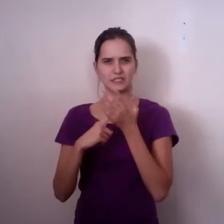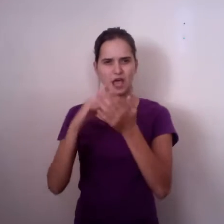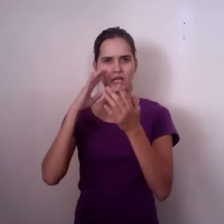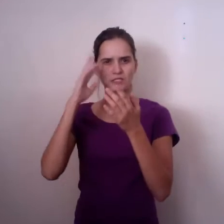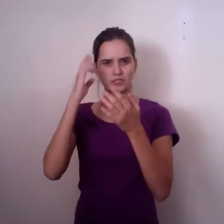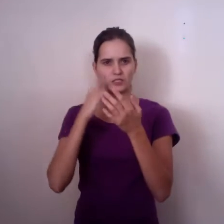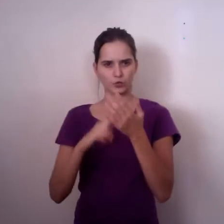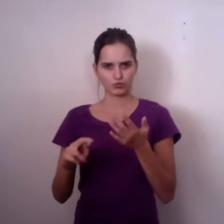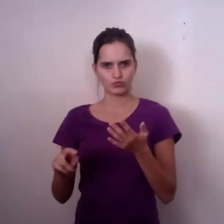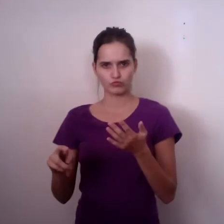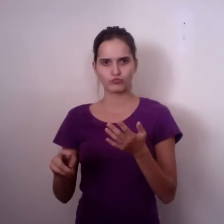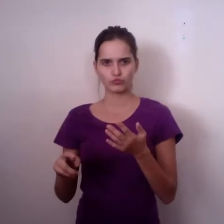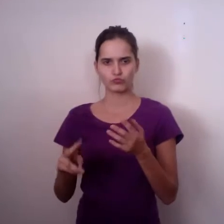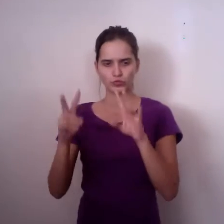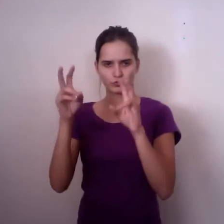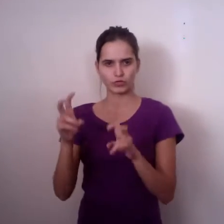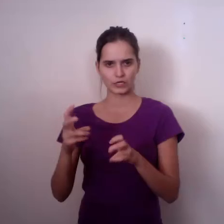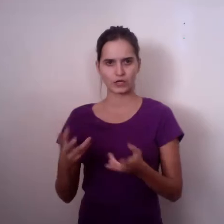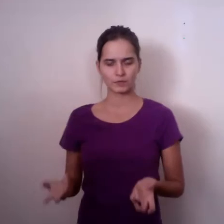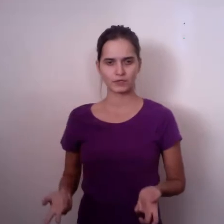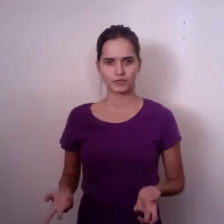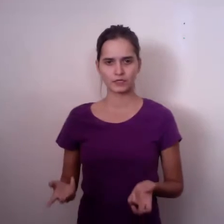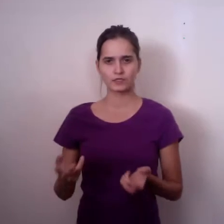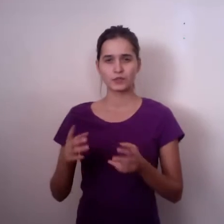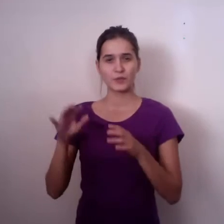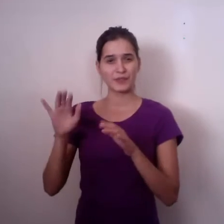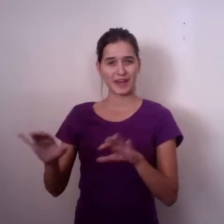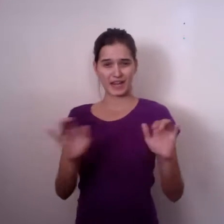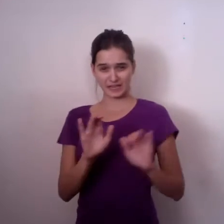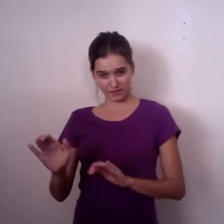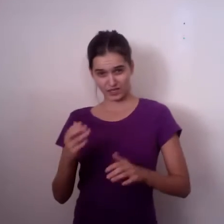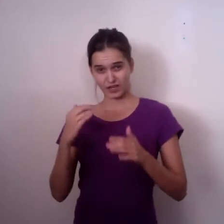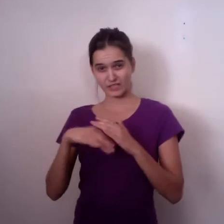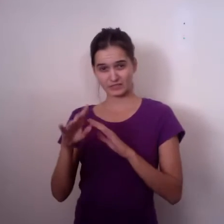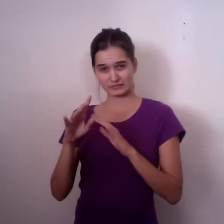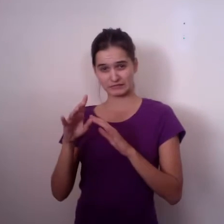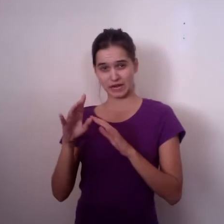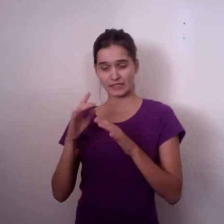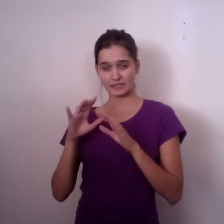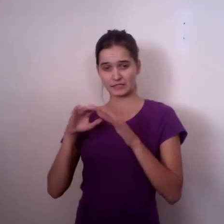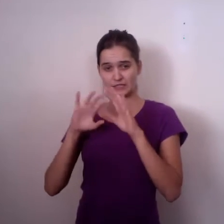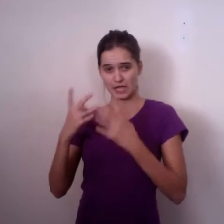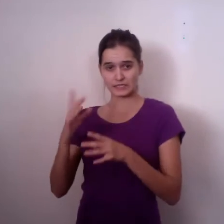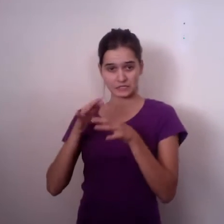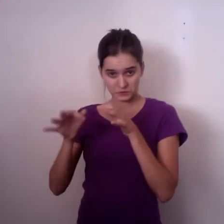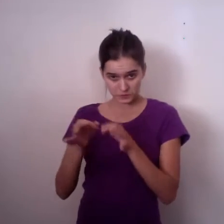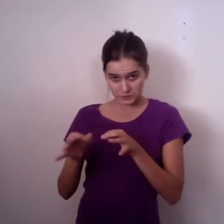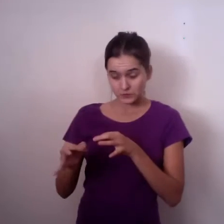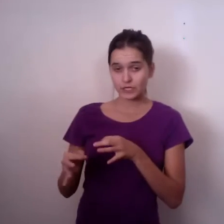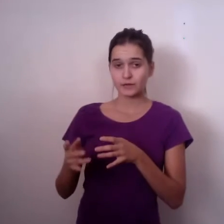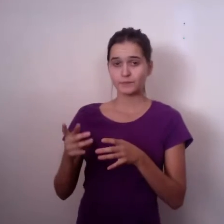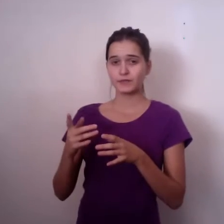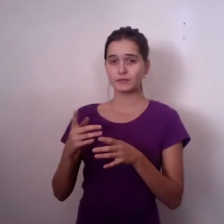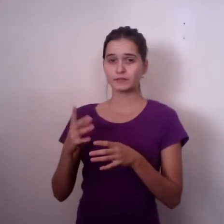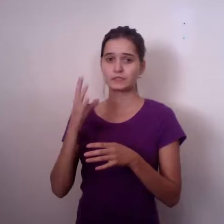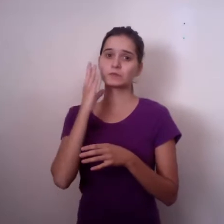the activity that I just described really involves a lot of skill. I mean, you know, we're teaching students how to find and write main